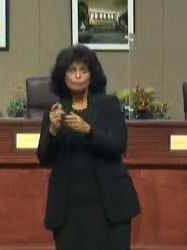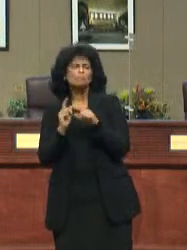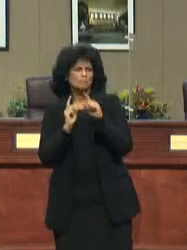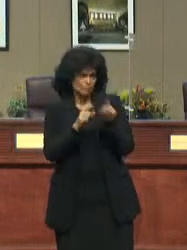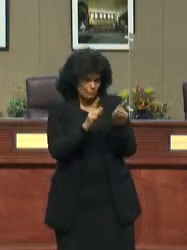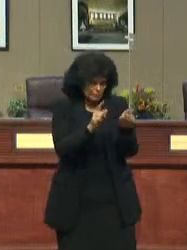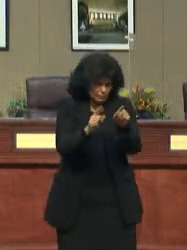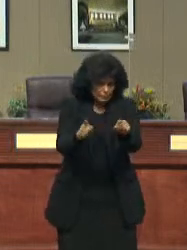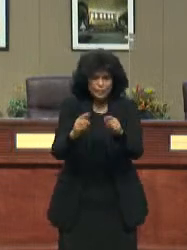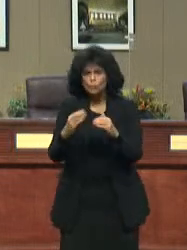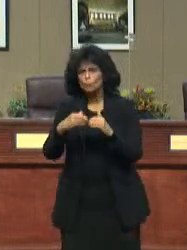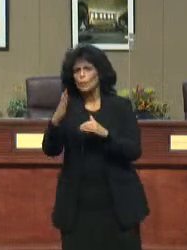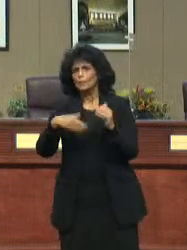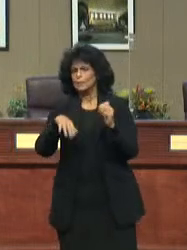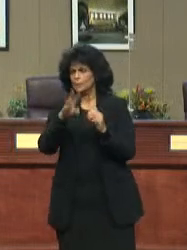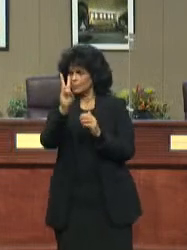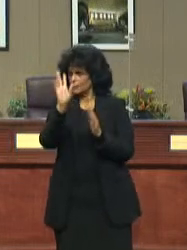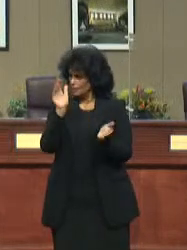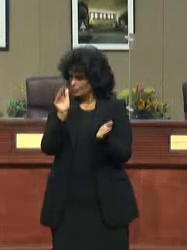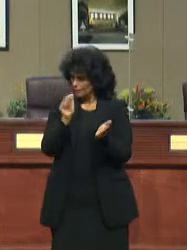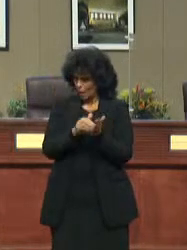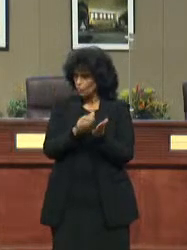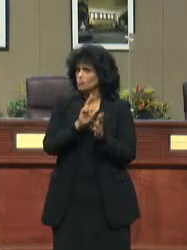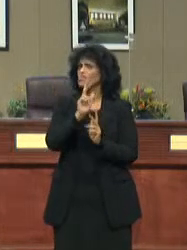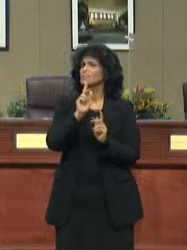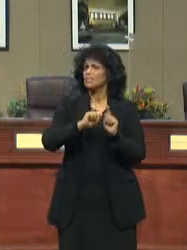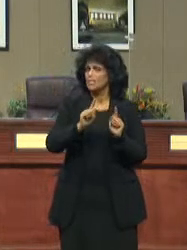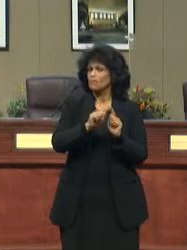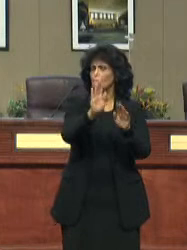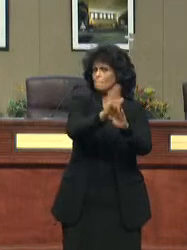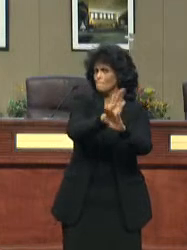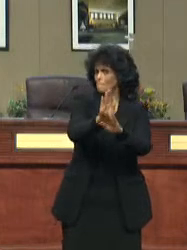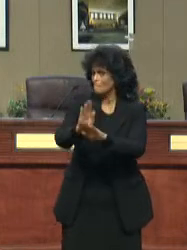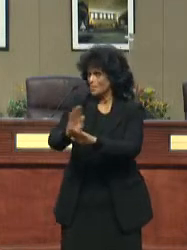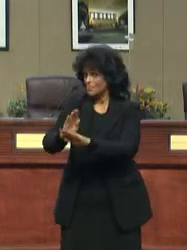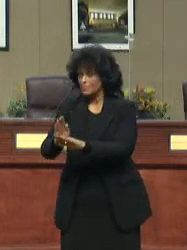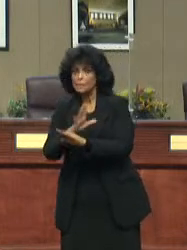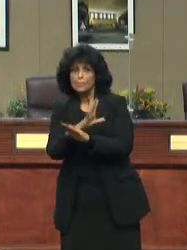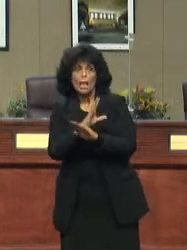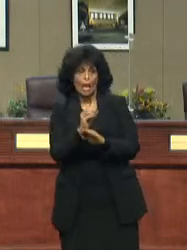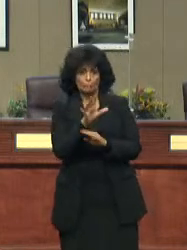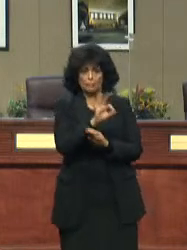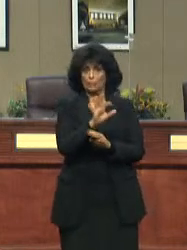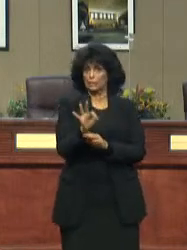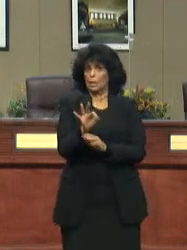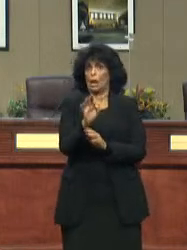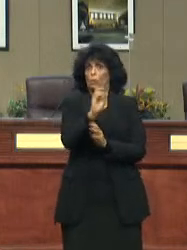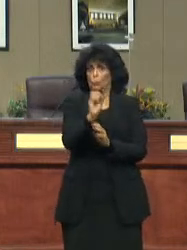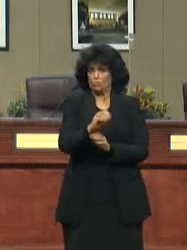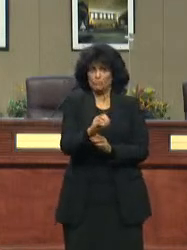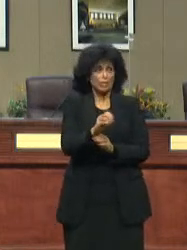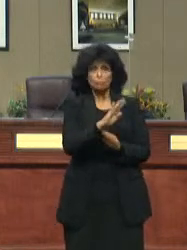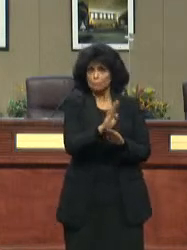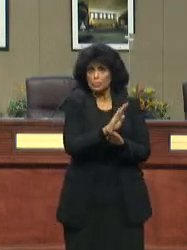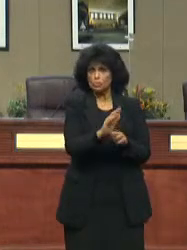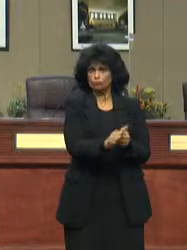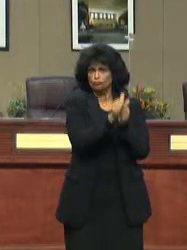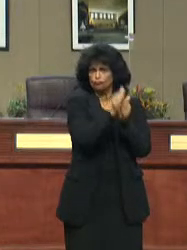a compliance rate of about 99%. Again, I think that's pretty phenomenal. The compliance teams have